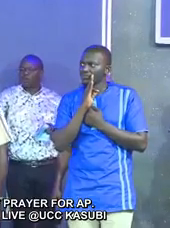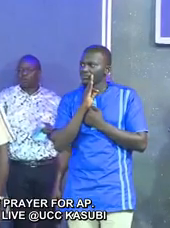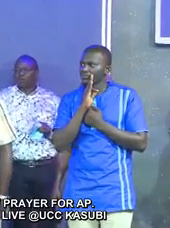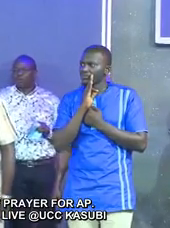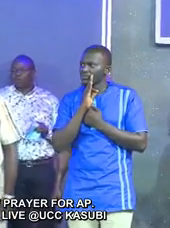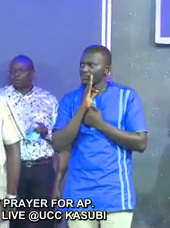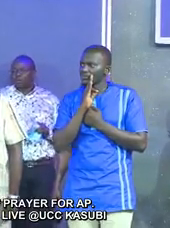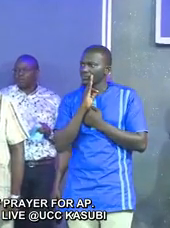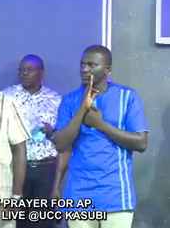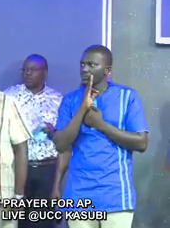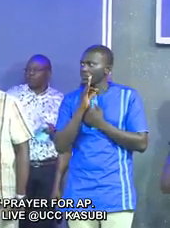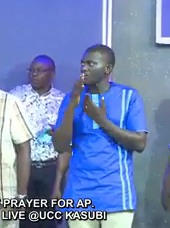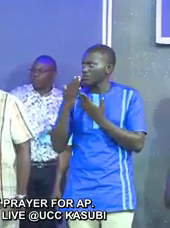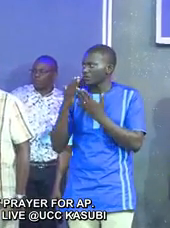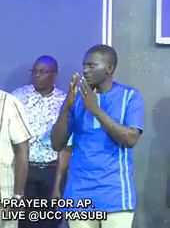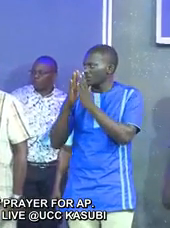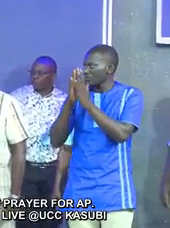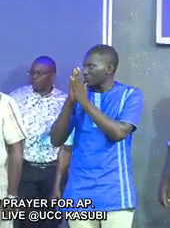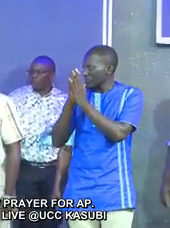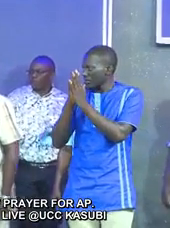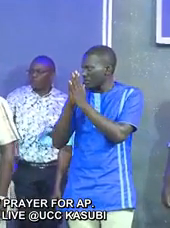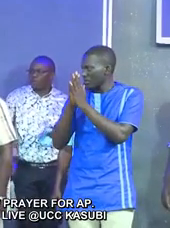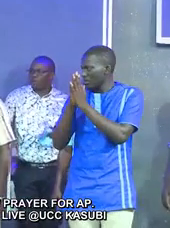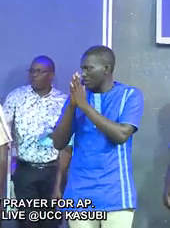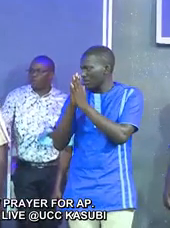okubanga asaba ngaasabira